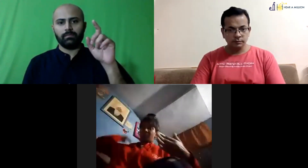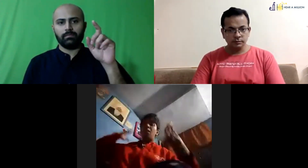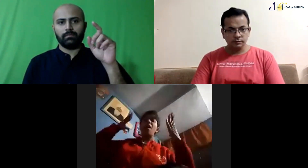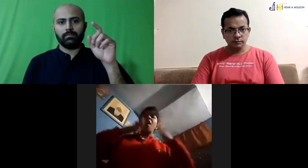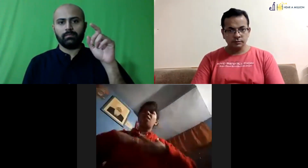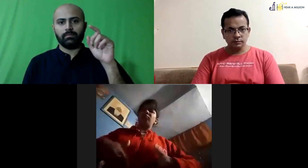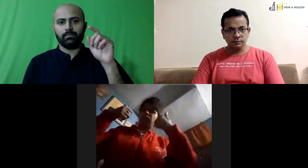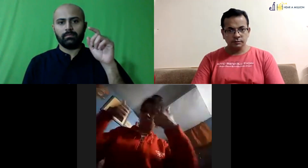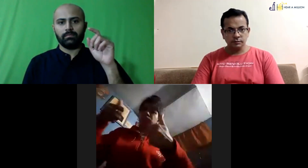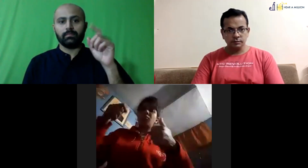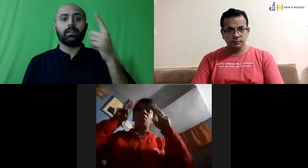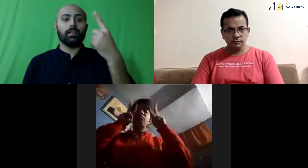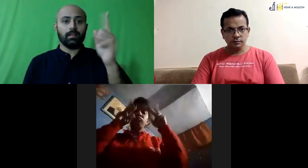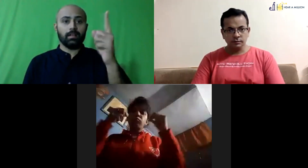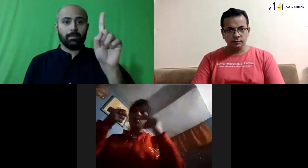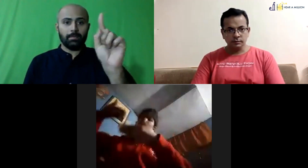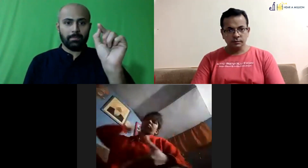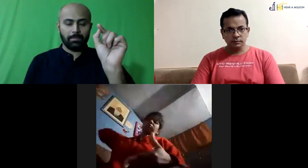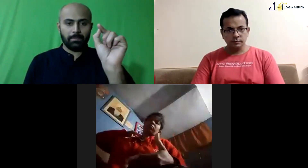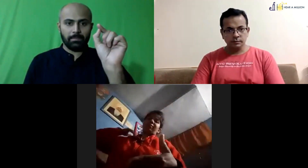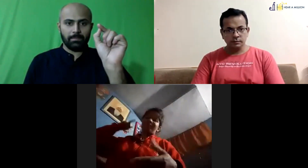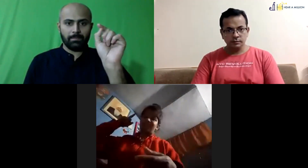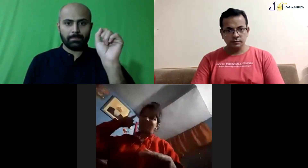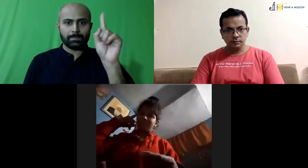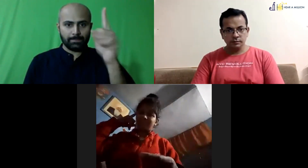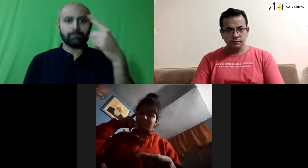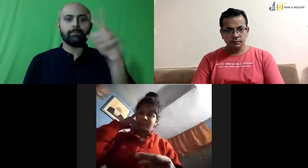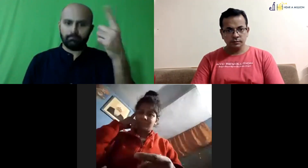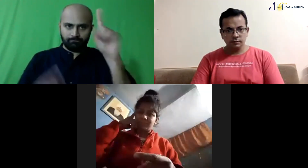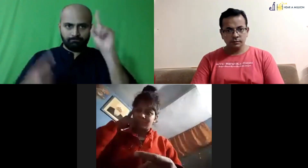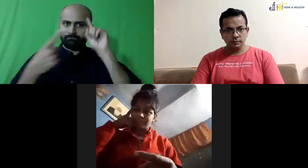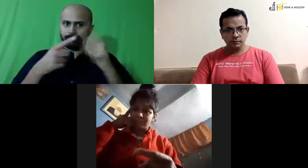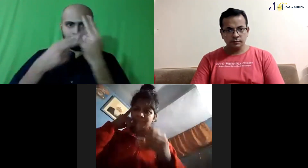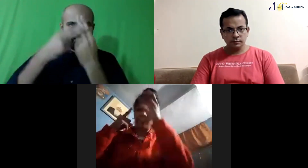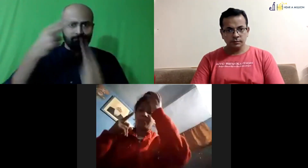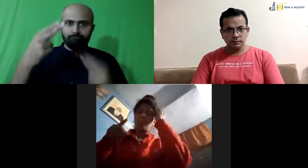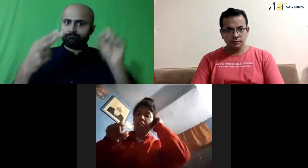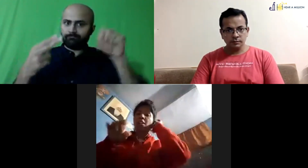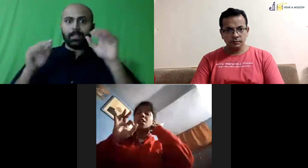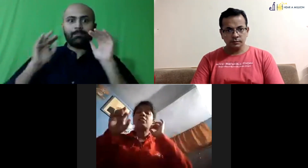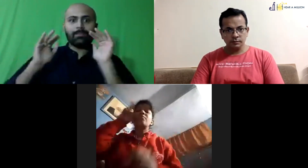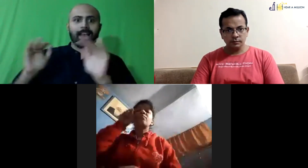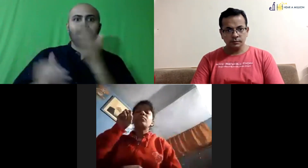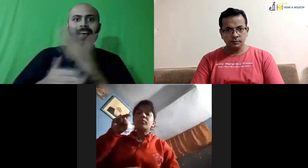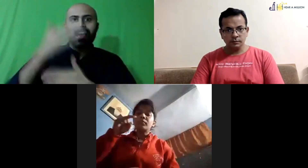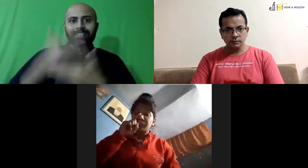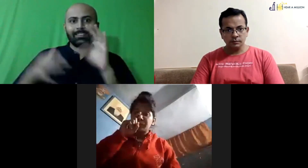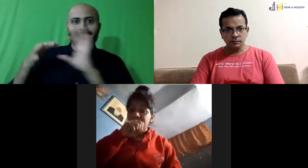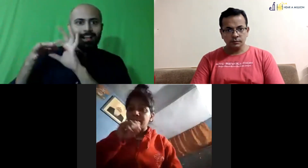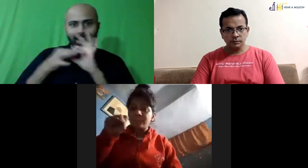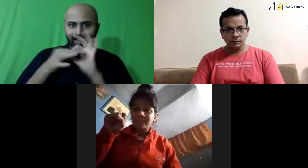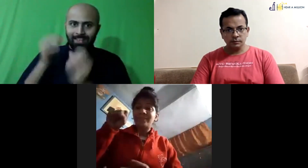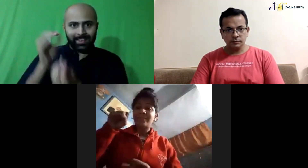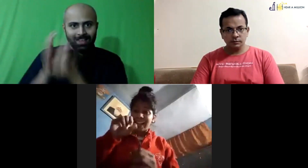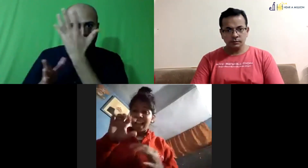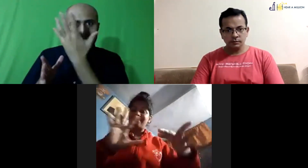might feel inspired and connected too with other disability. Yes, right. Just give us a second. You are saying it